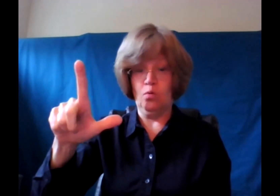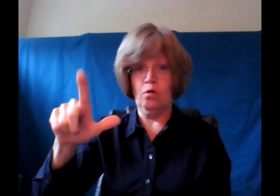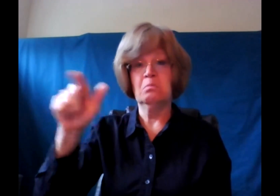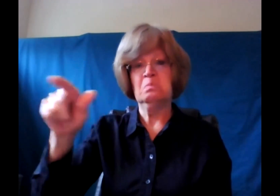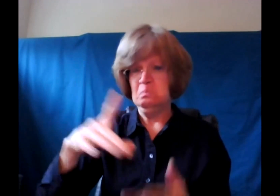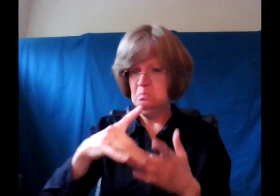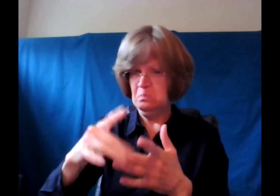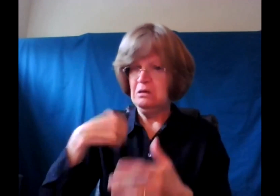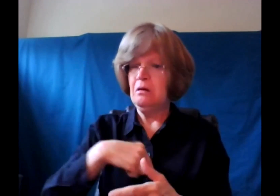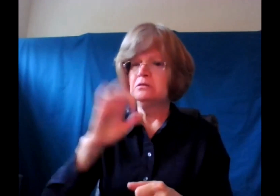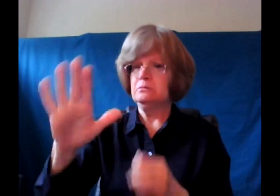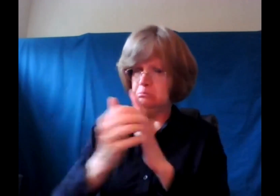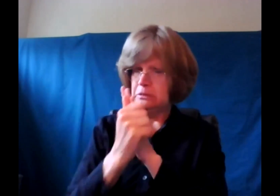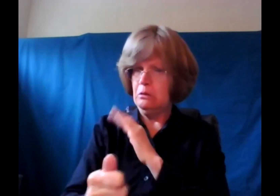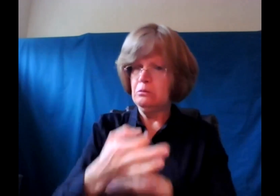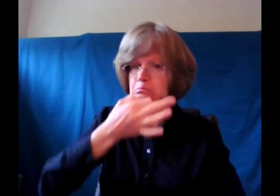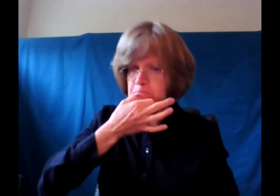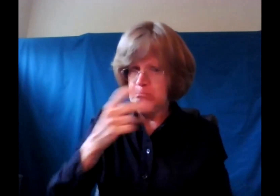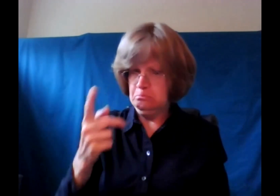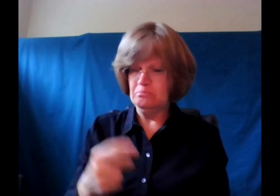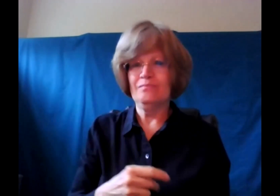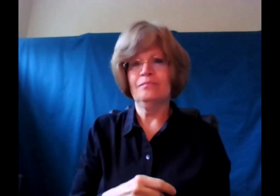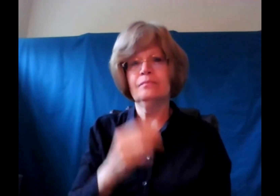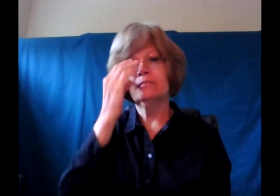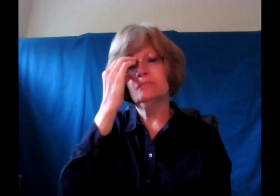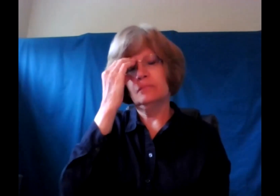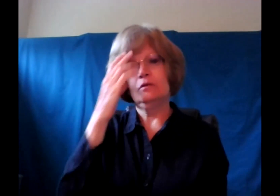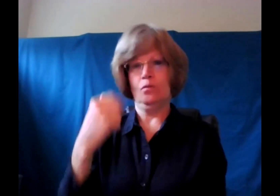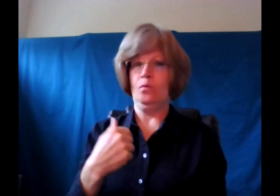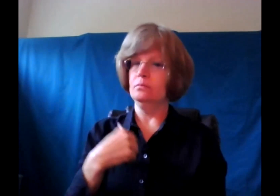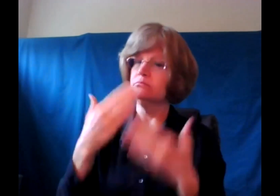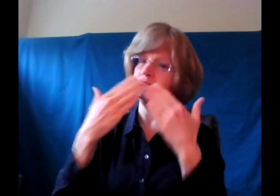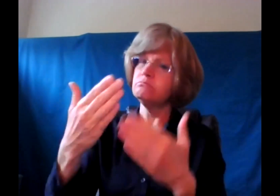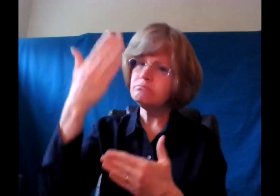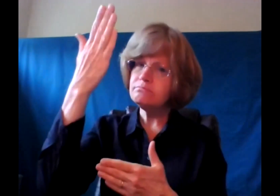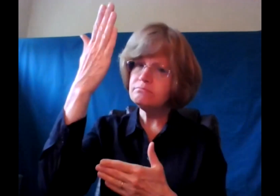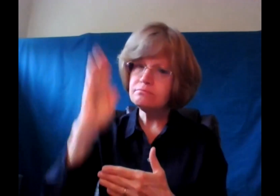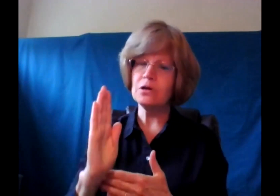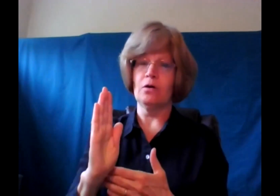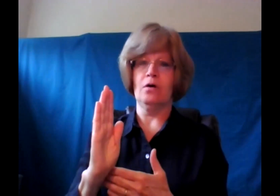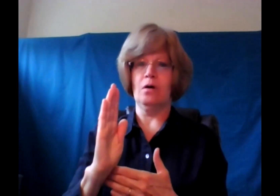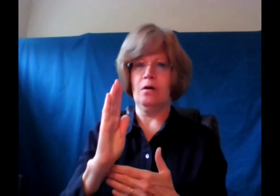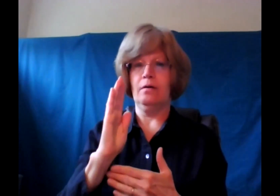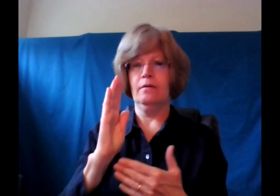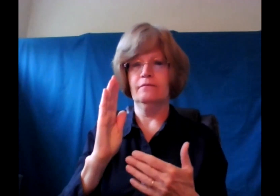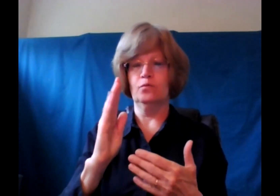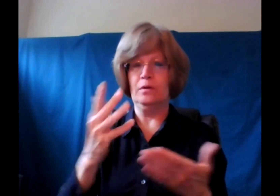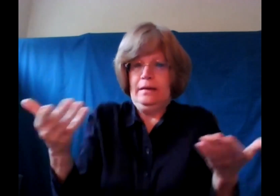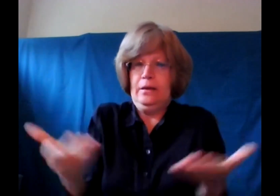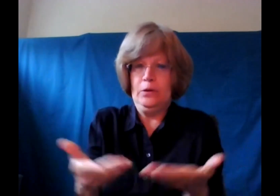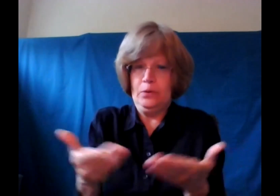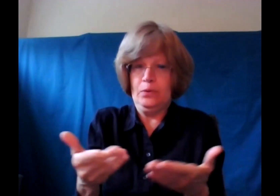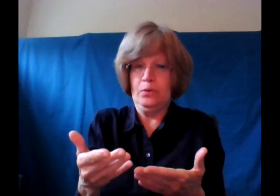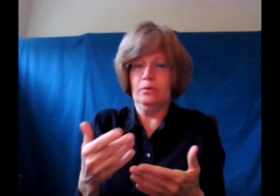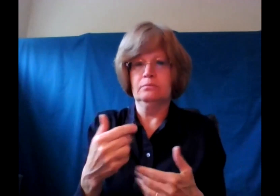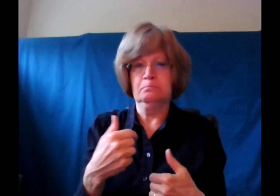us with great skill and expertise. And so I thank God for being in this